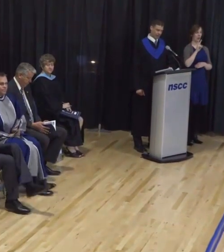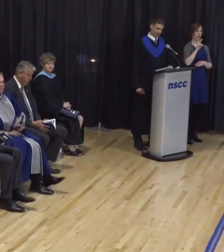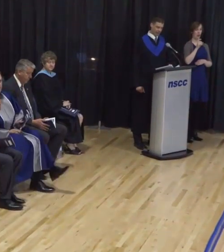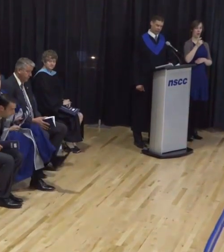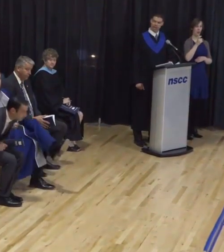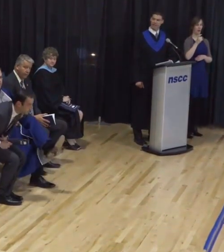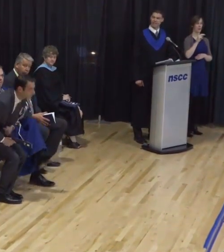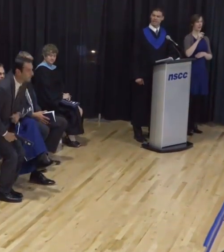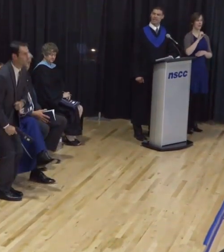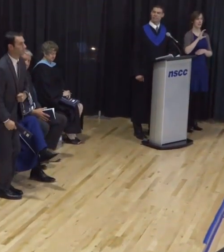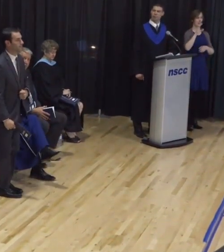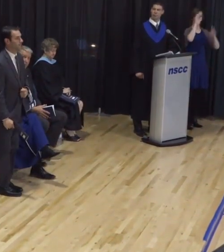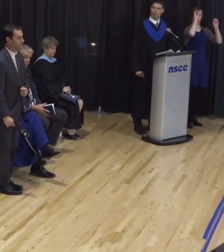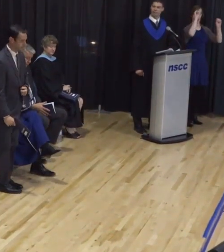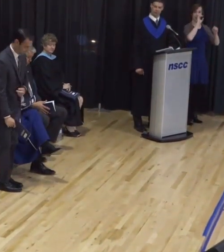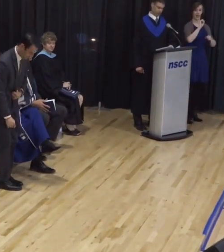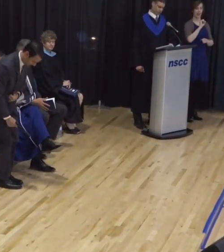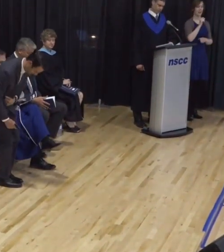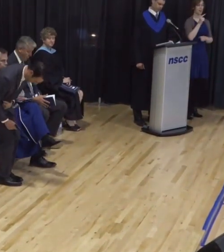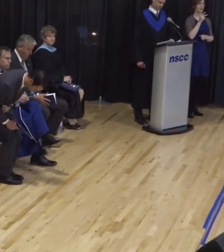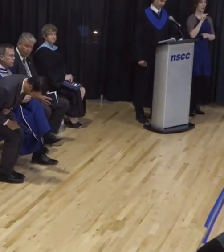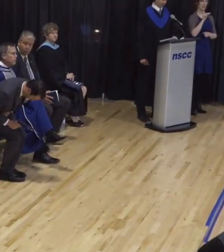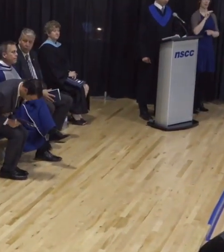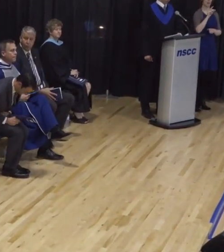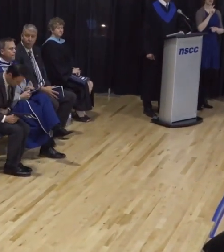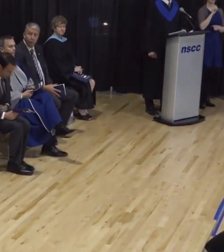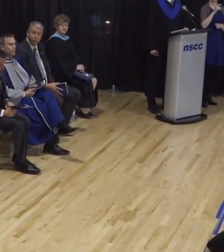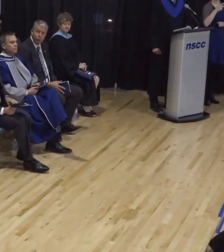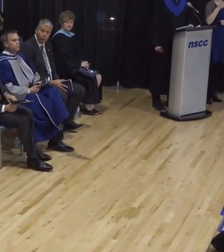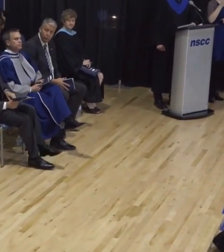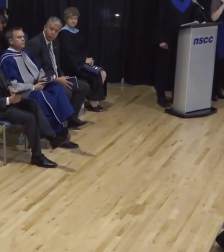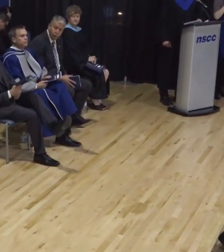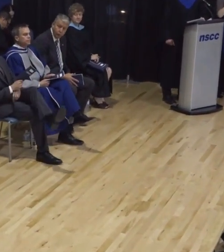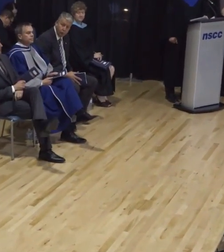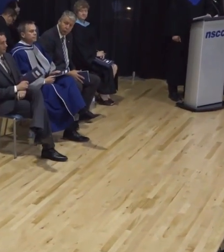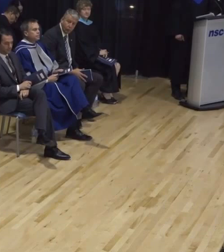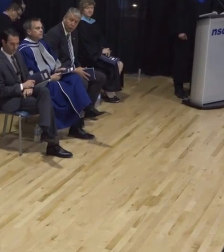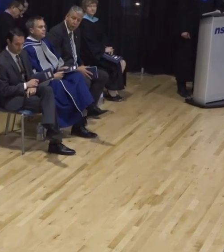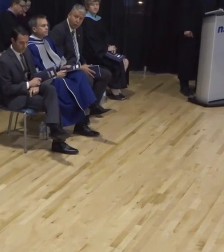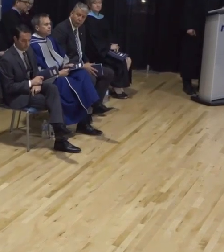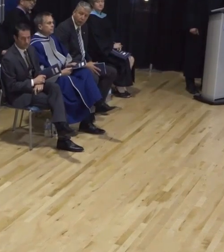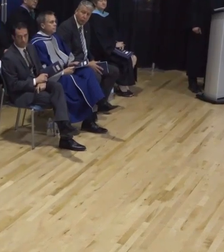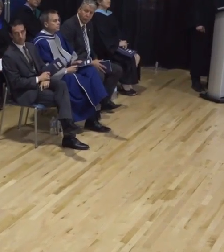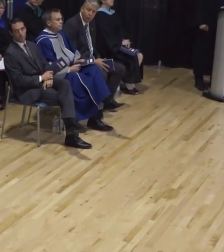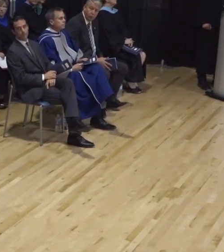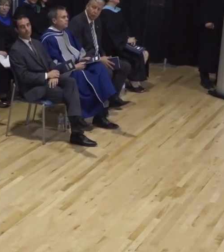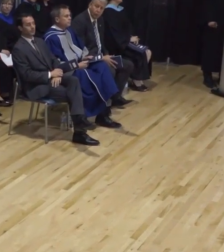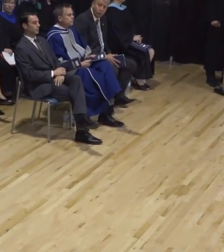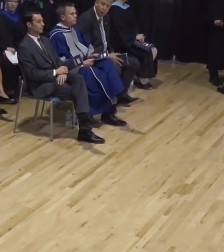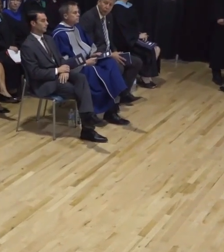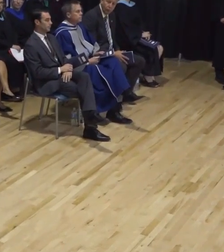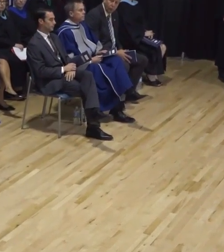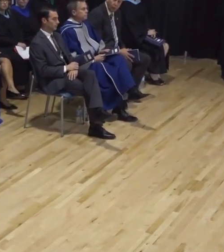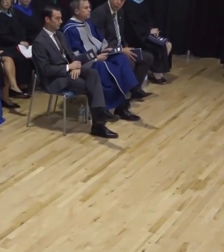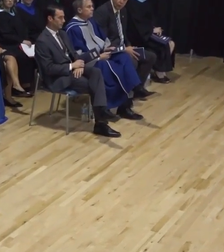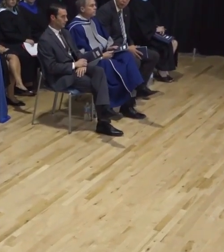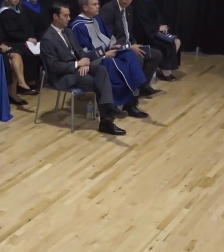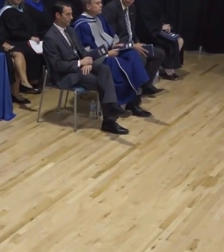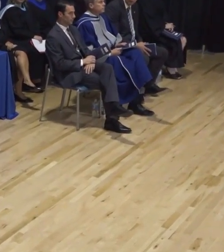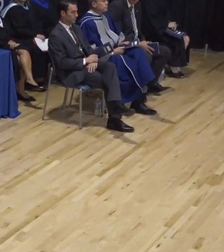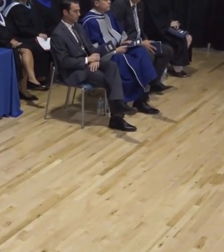Adam LePage, NSCC Board of Governors. Julianne Meisner, NSCC Foundation Board of